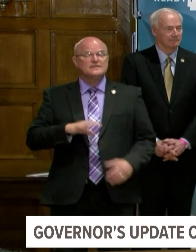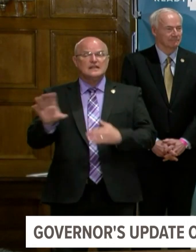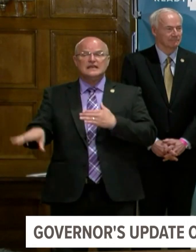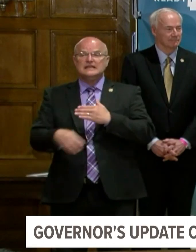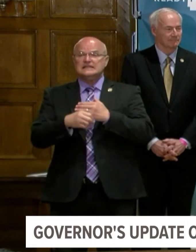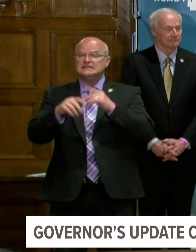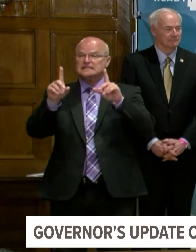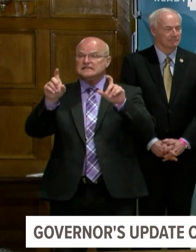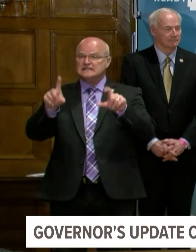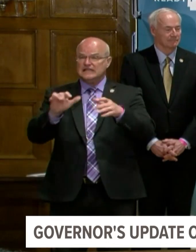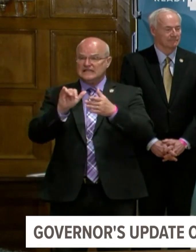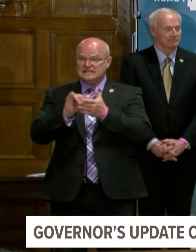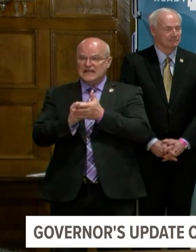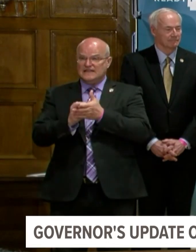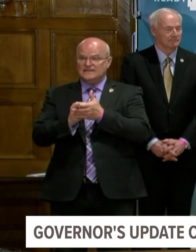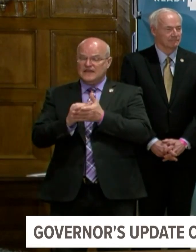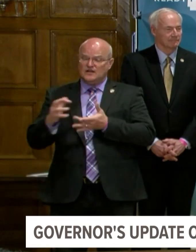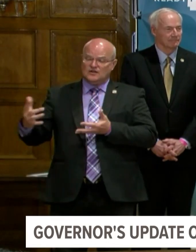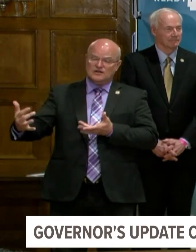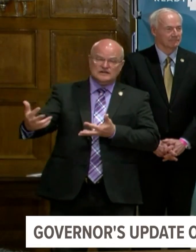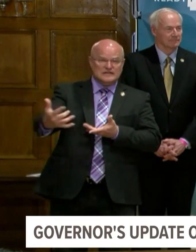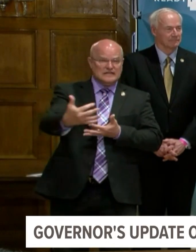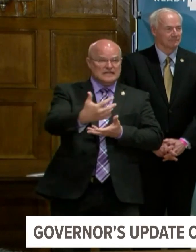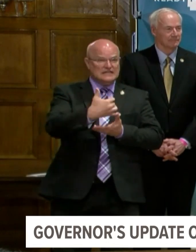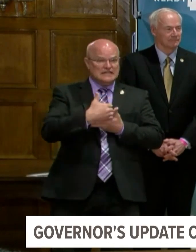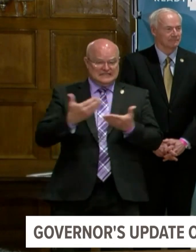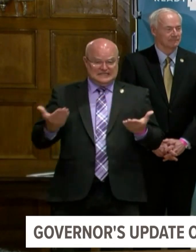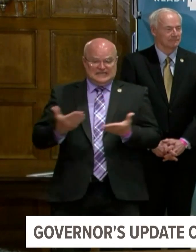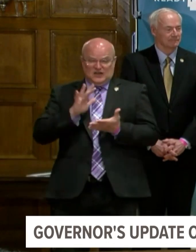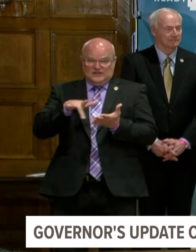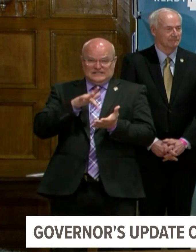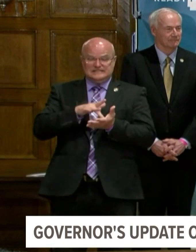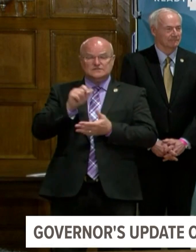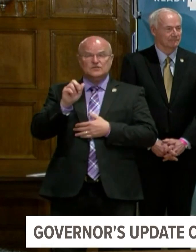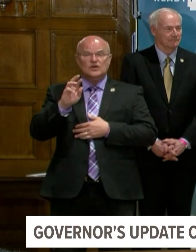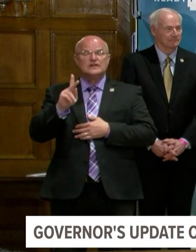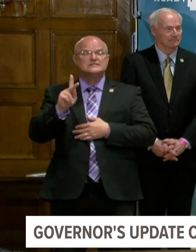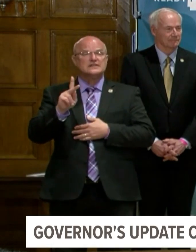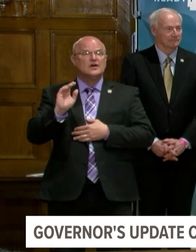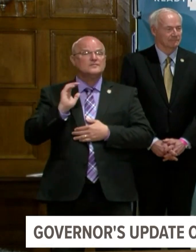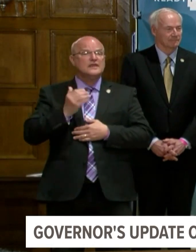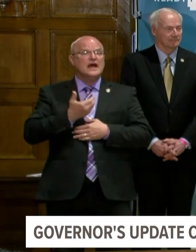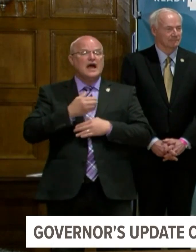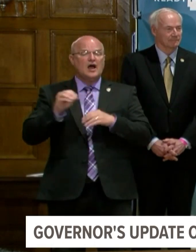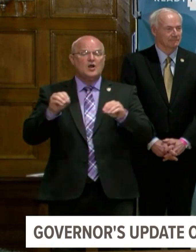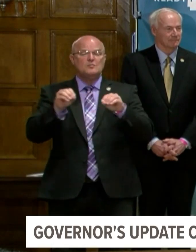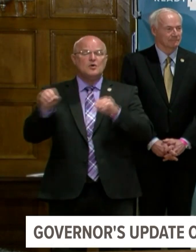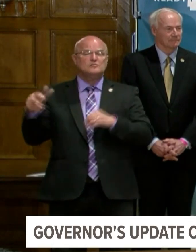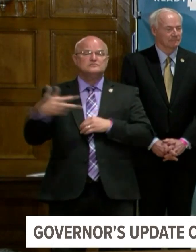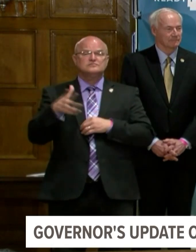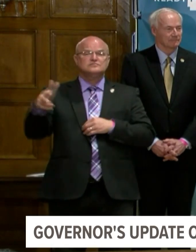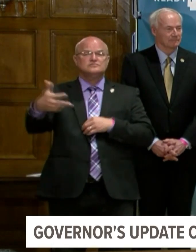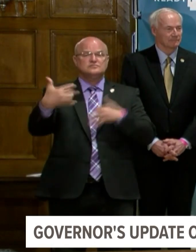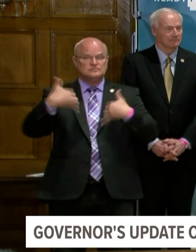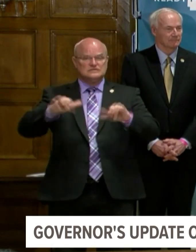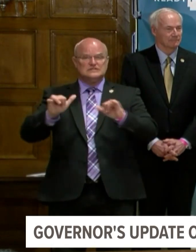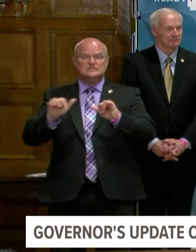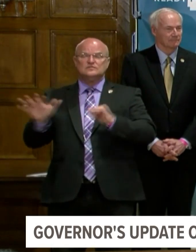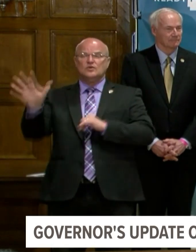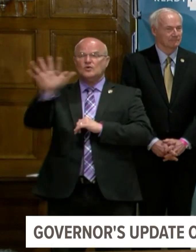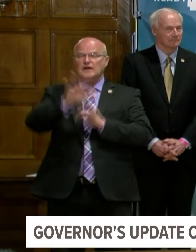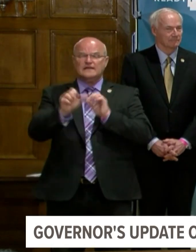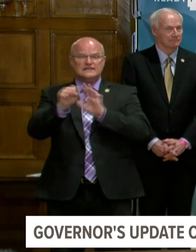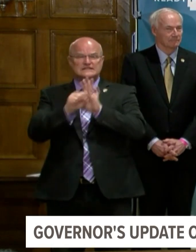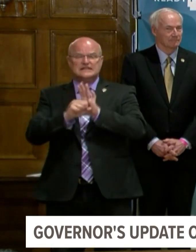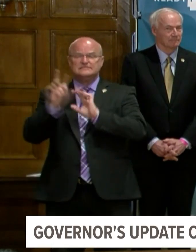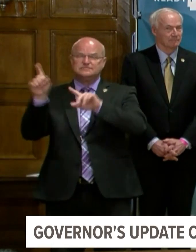to the tests that are collected here in Central Arkansas, our mobile unit continues to cross the